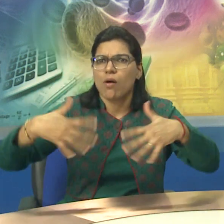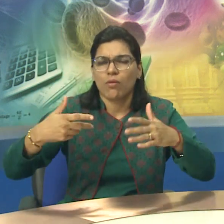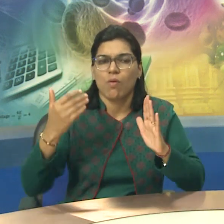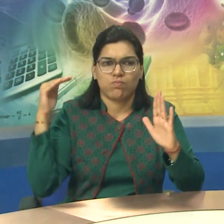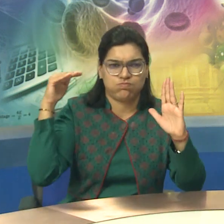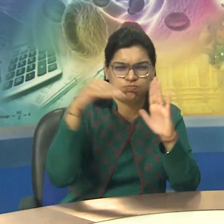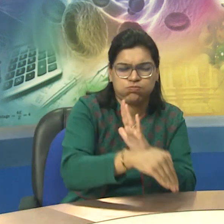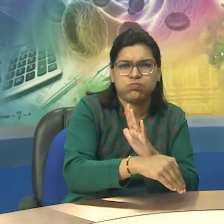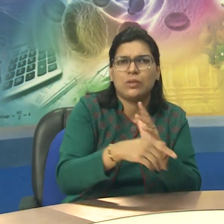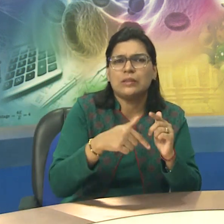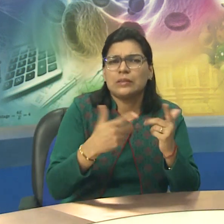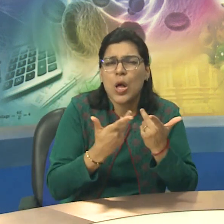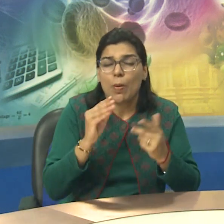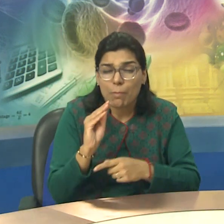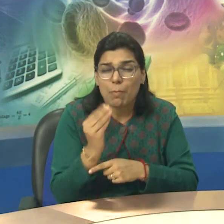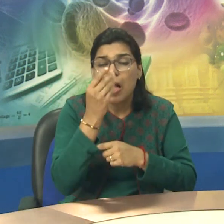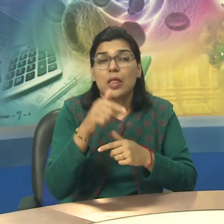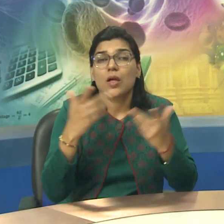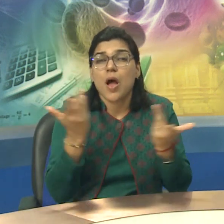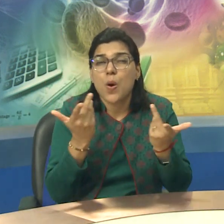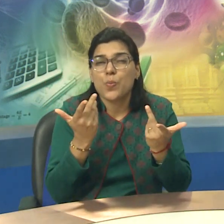right now is termed as enhance.